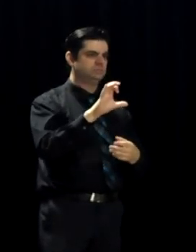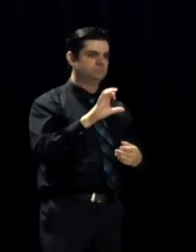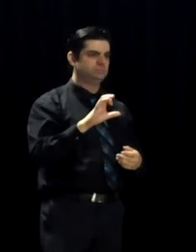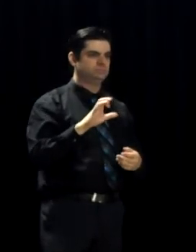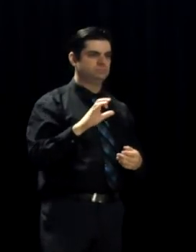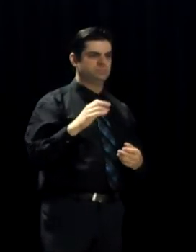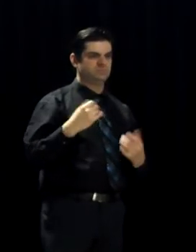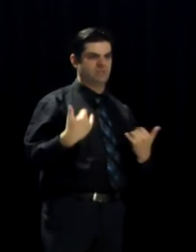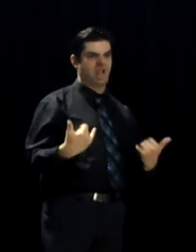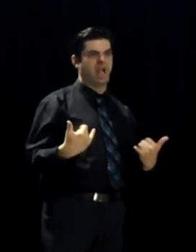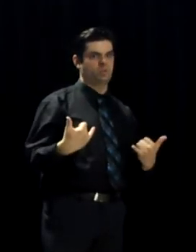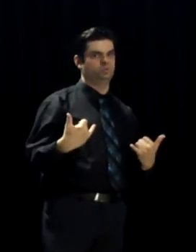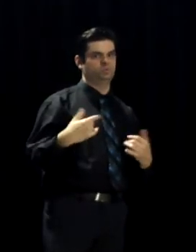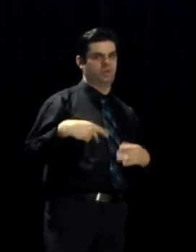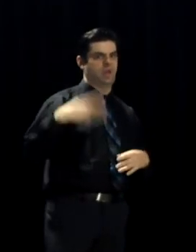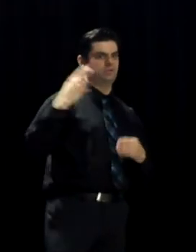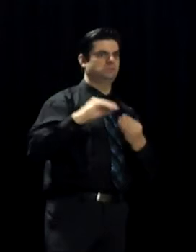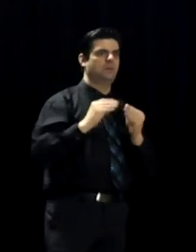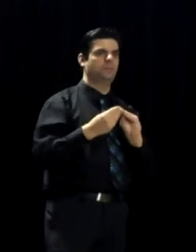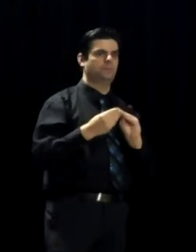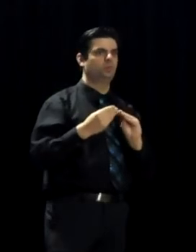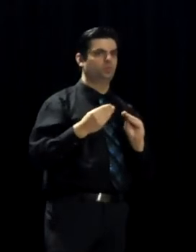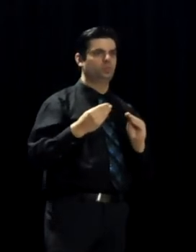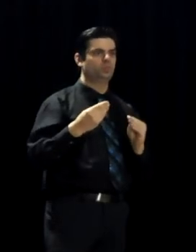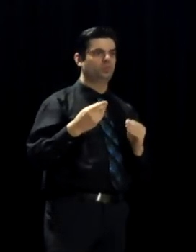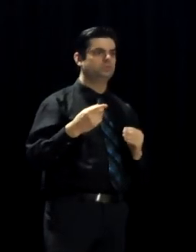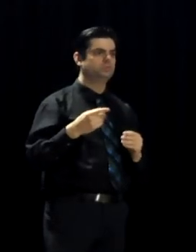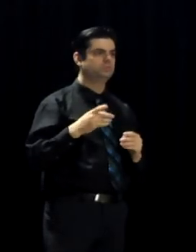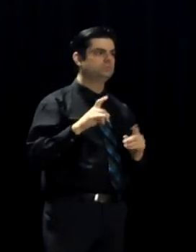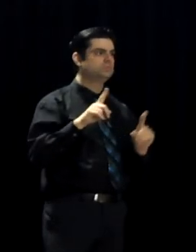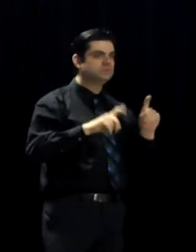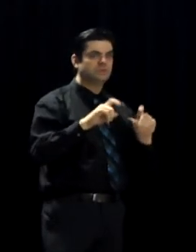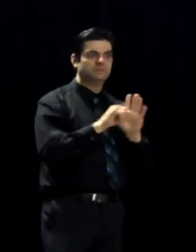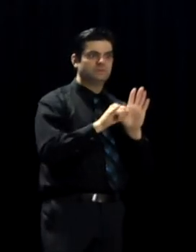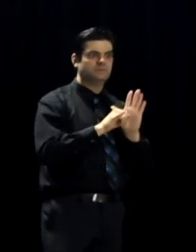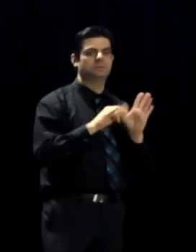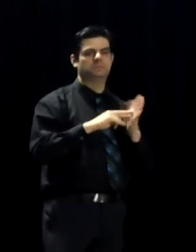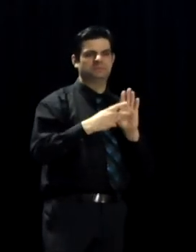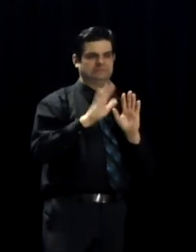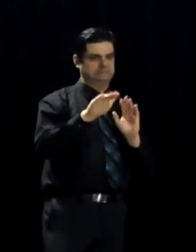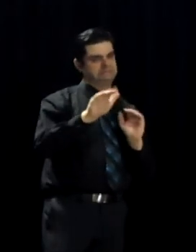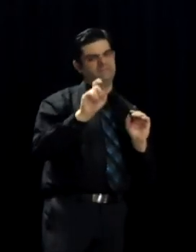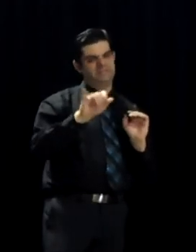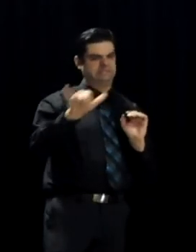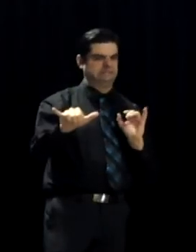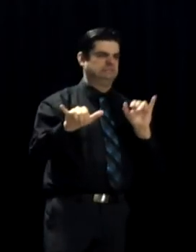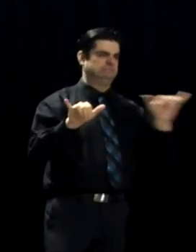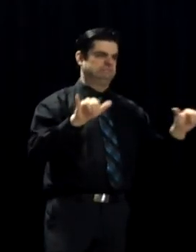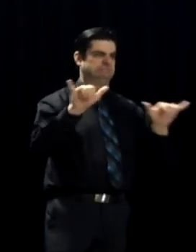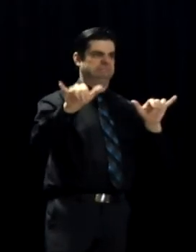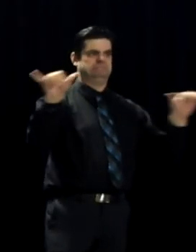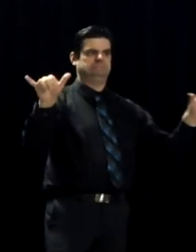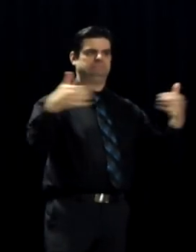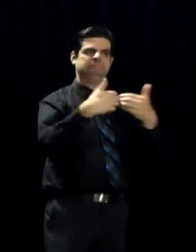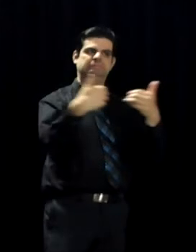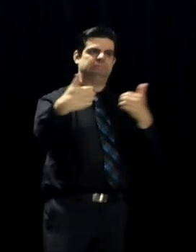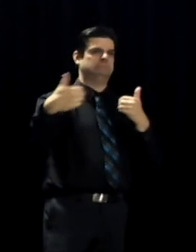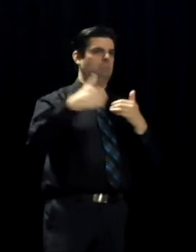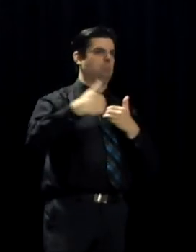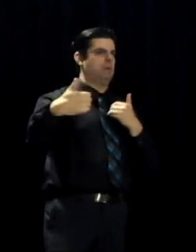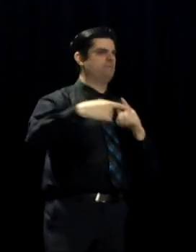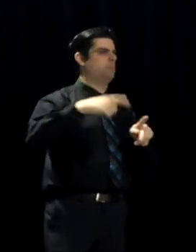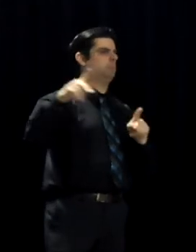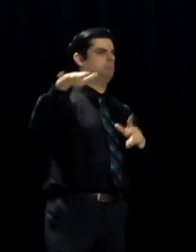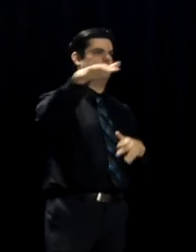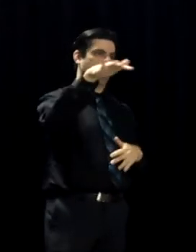have more people positive, we got to have more people through our contact tracing and quarantine. Our active cases are